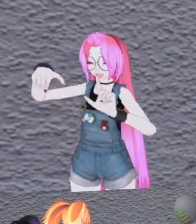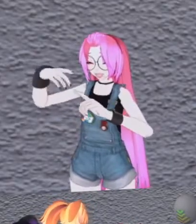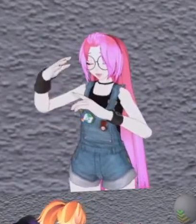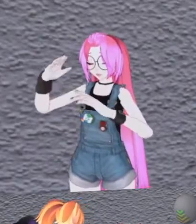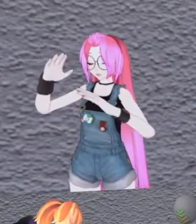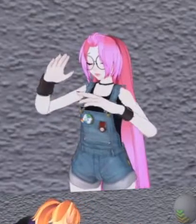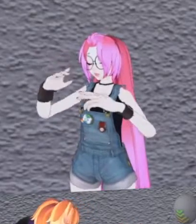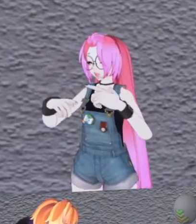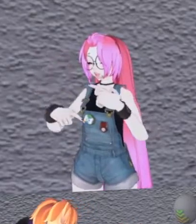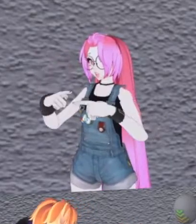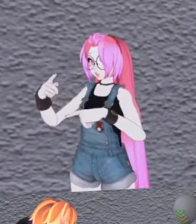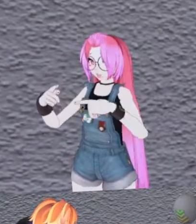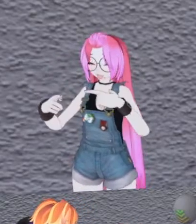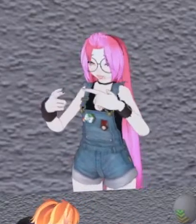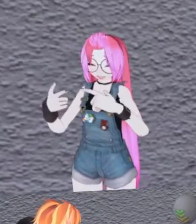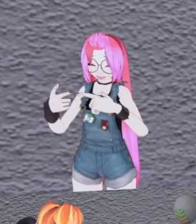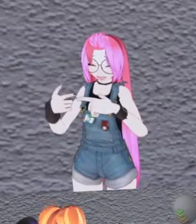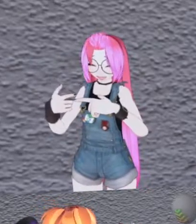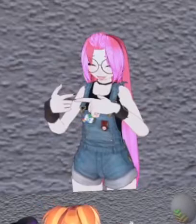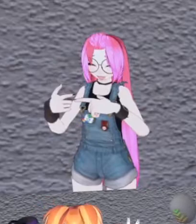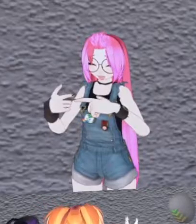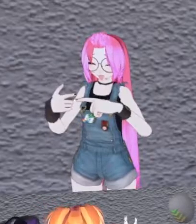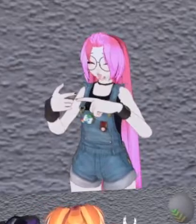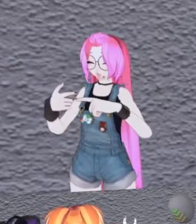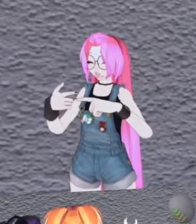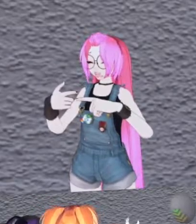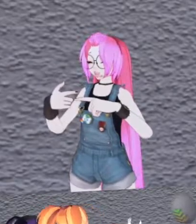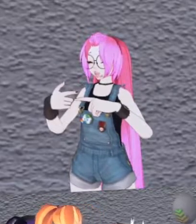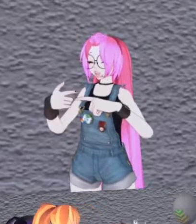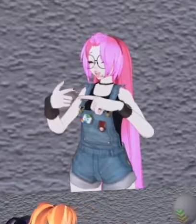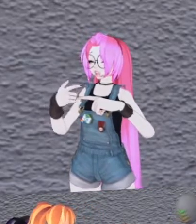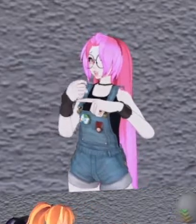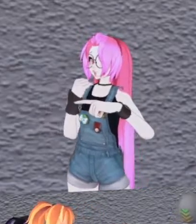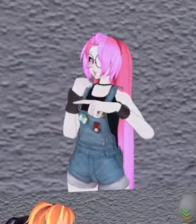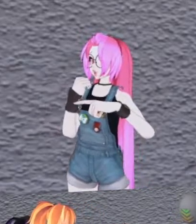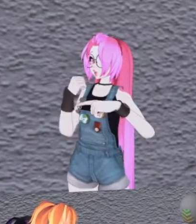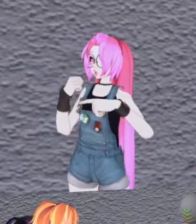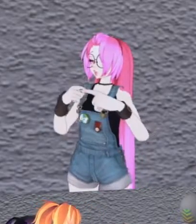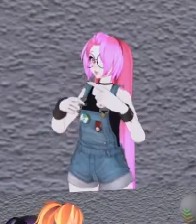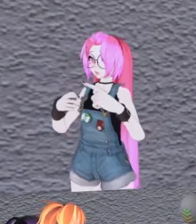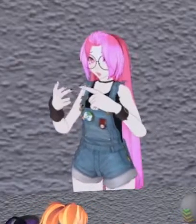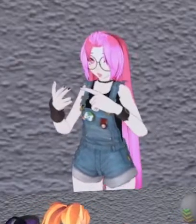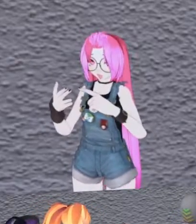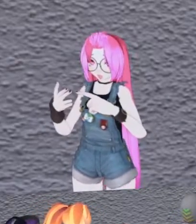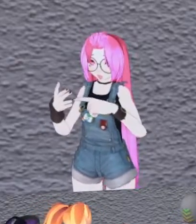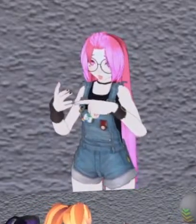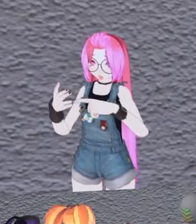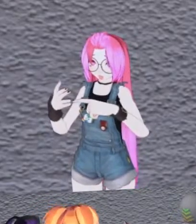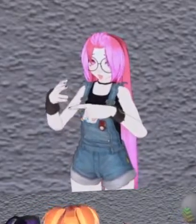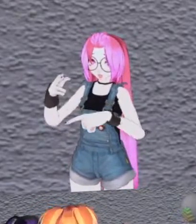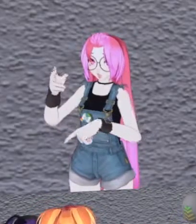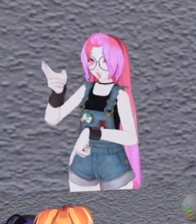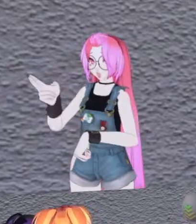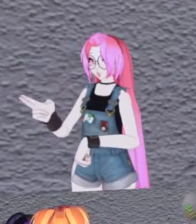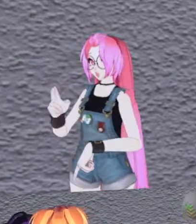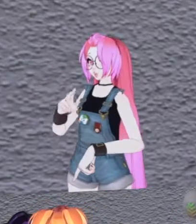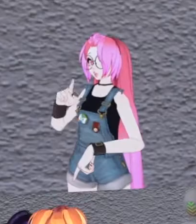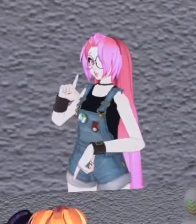element science. Number two, somebody wanted food science. Number three, people wanted deaf history or